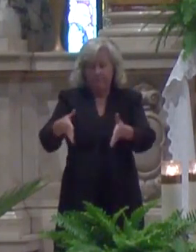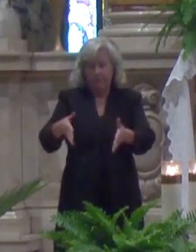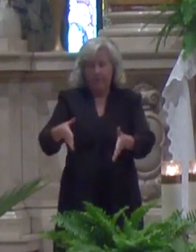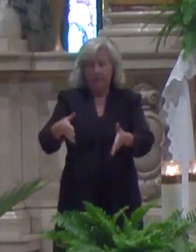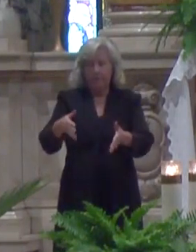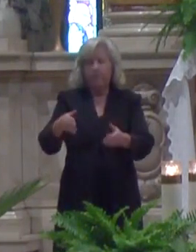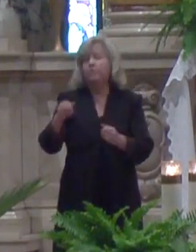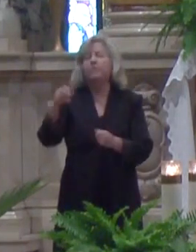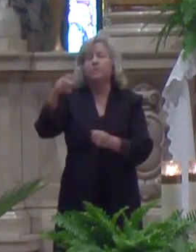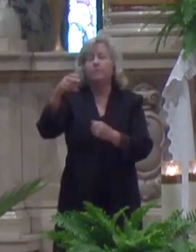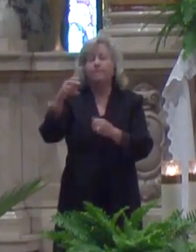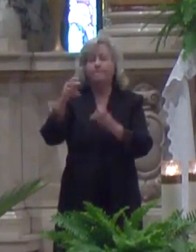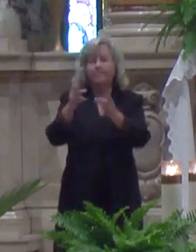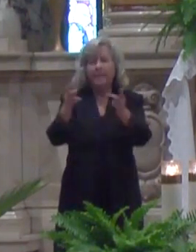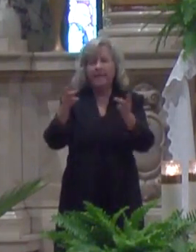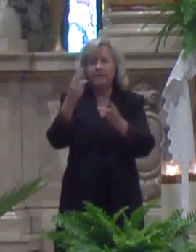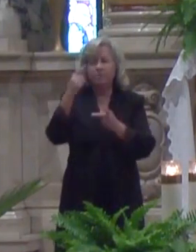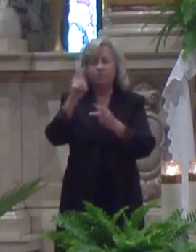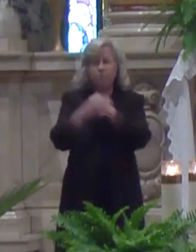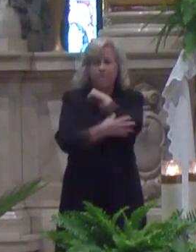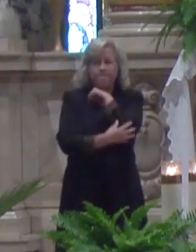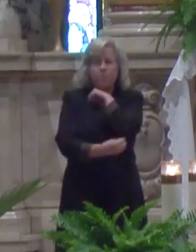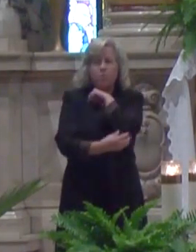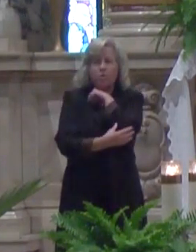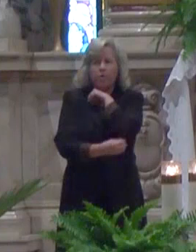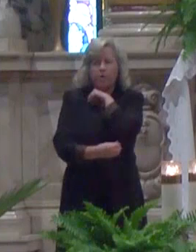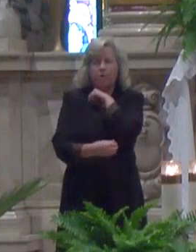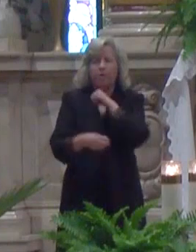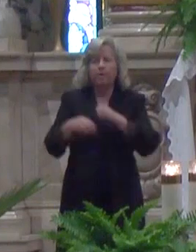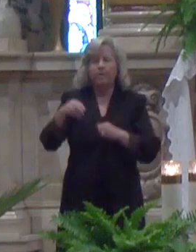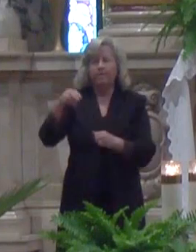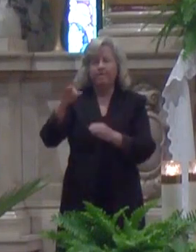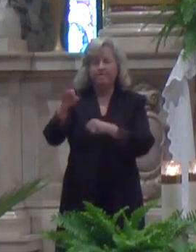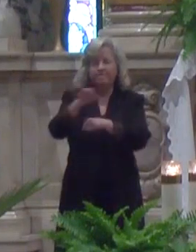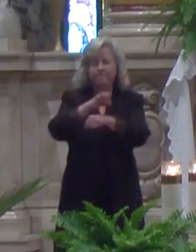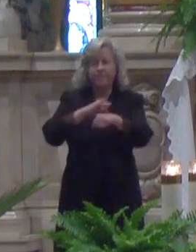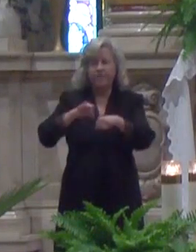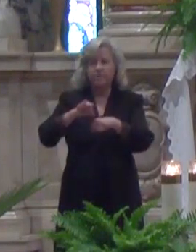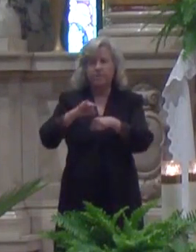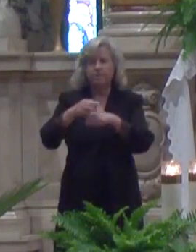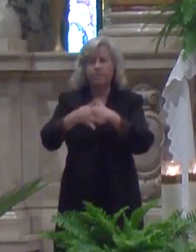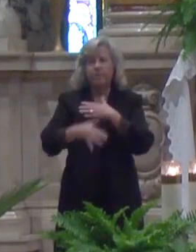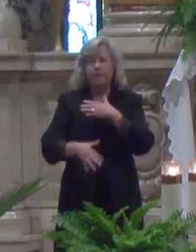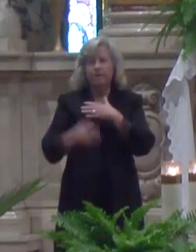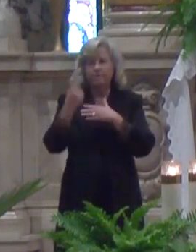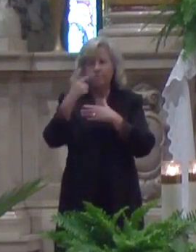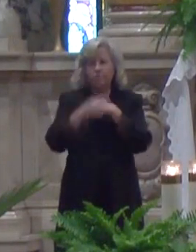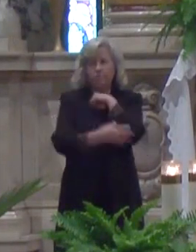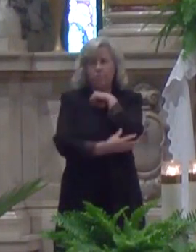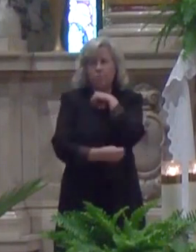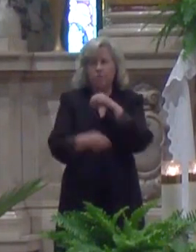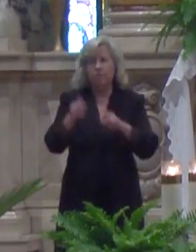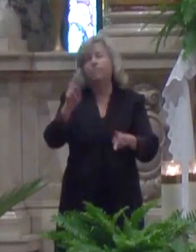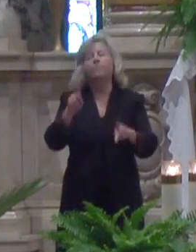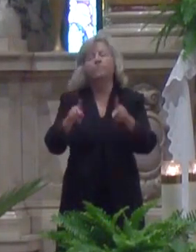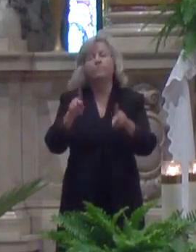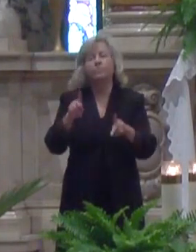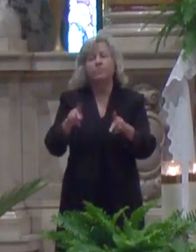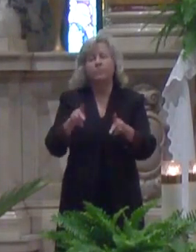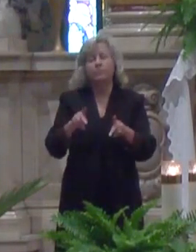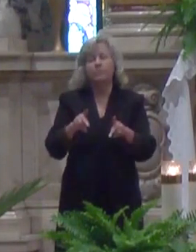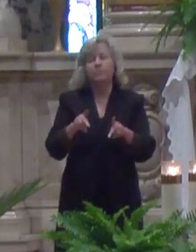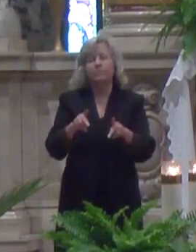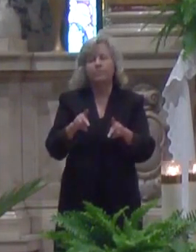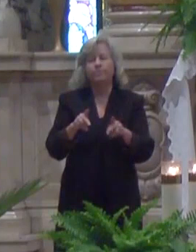foreigners. That is why that field, even today, is called the Field of Blood. Then was fulfilled what had been said